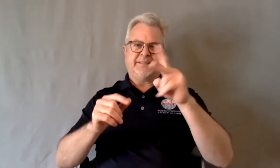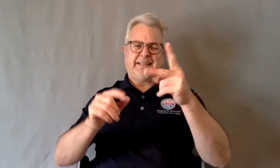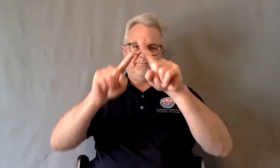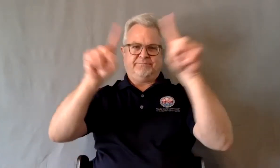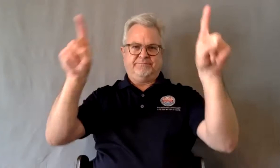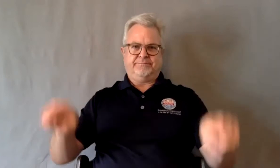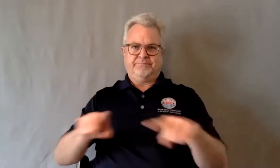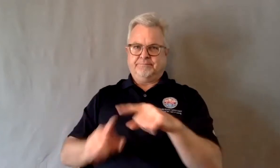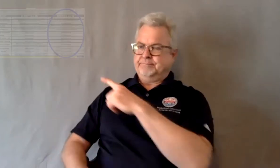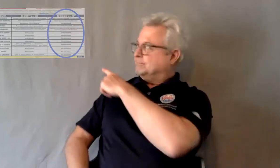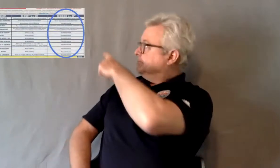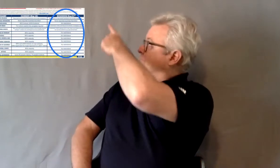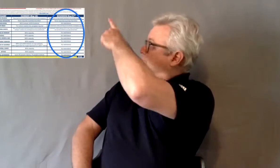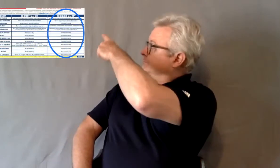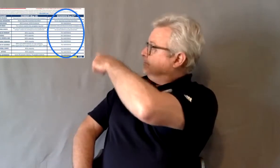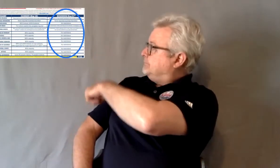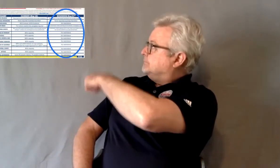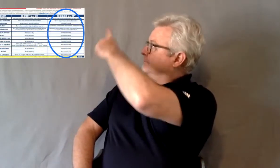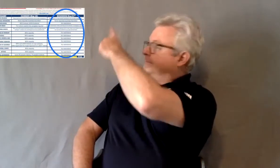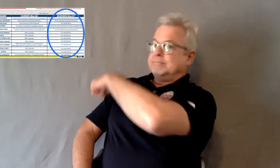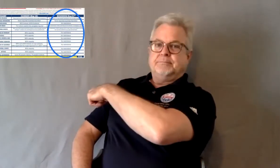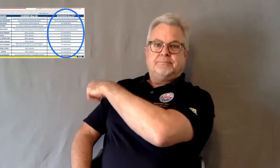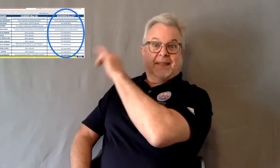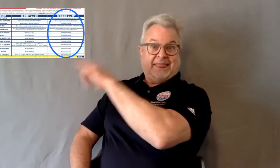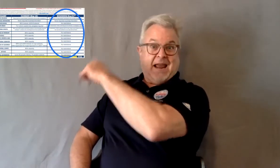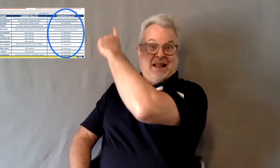So if you look back at this second picture here,